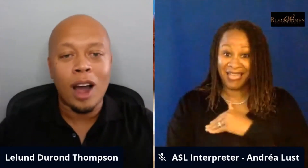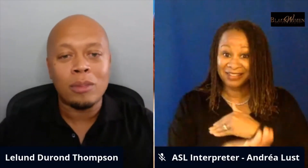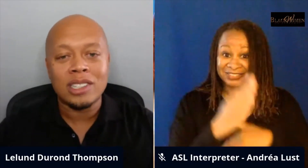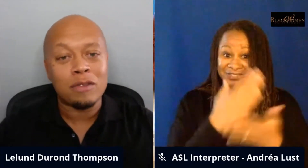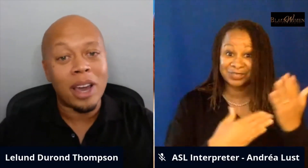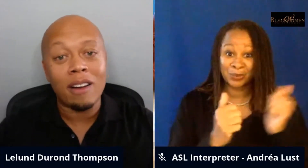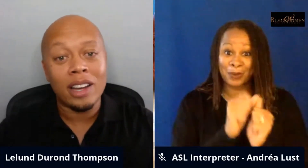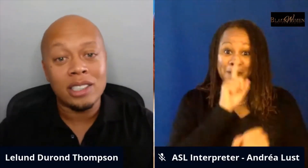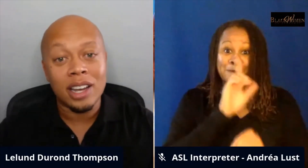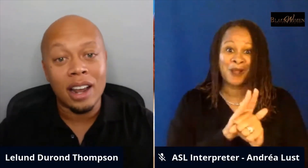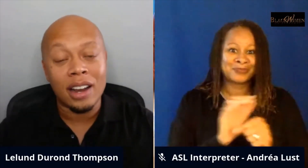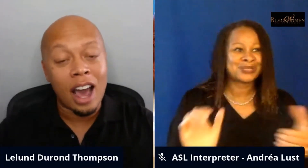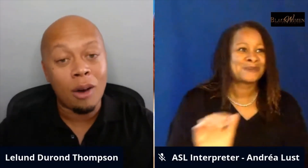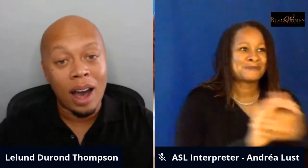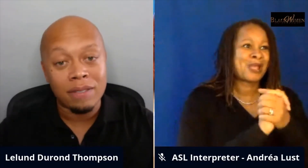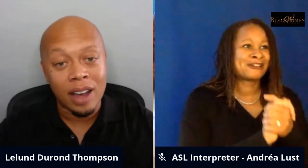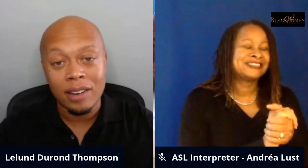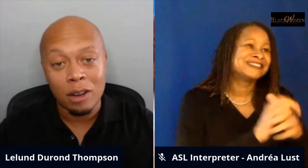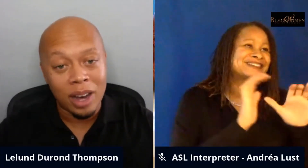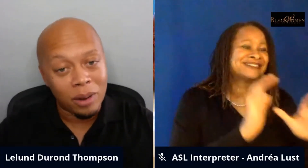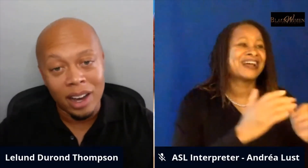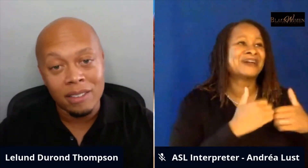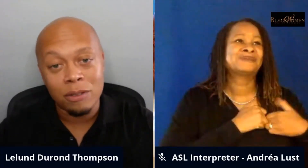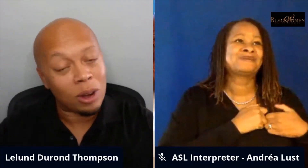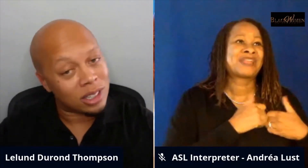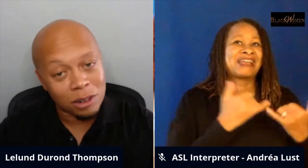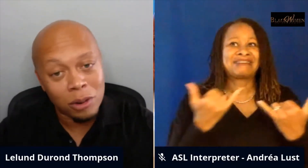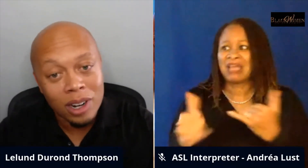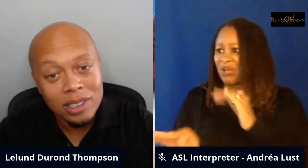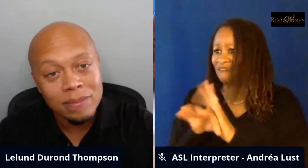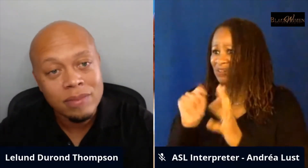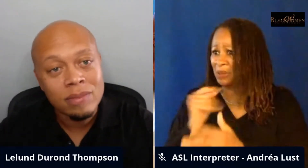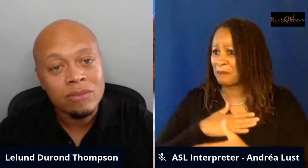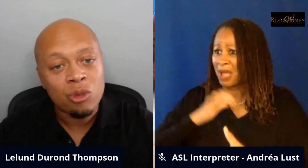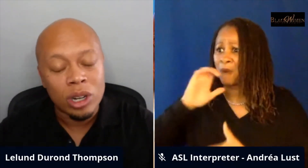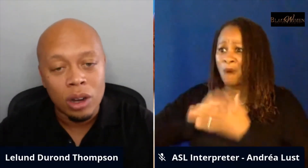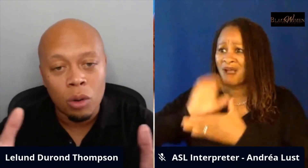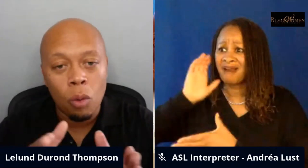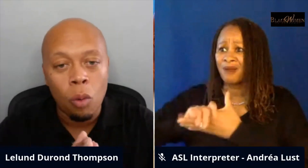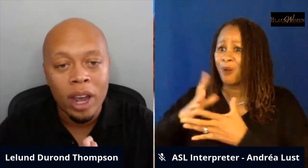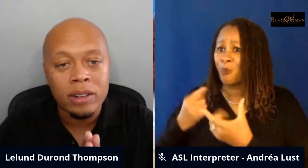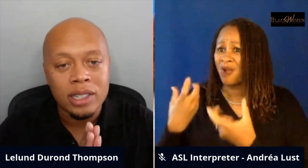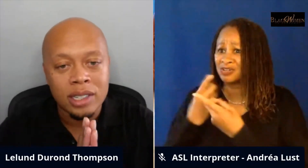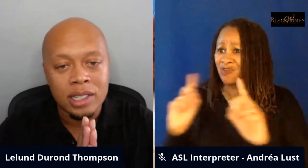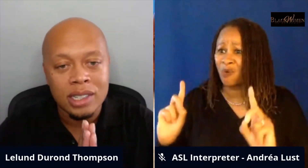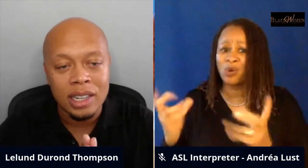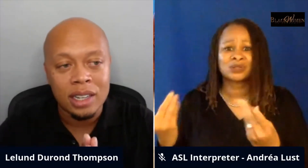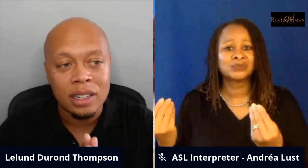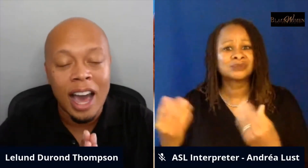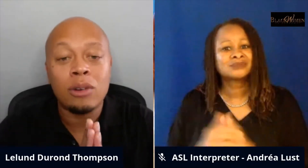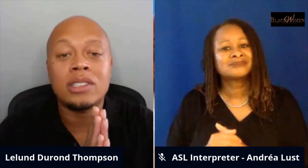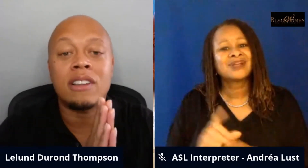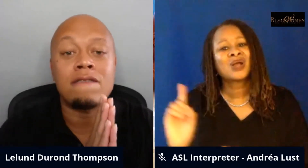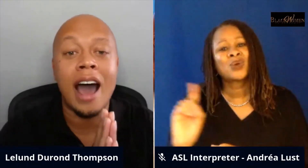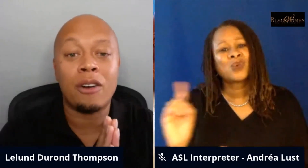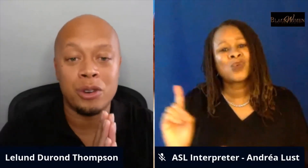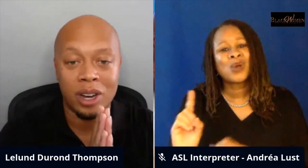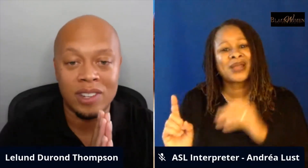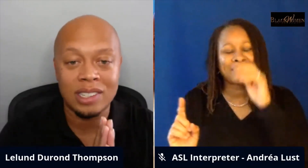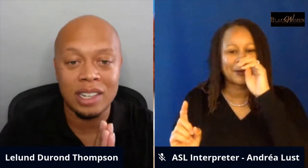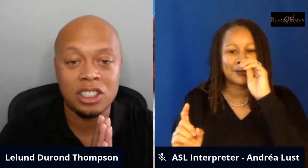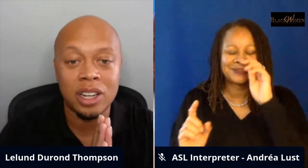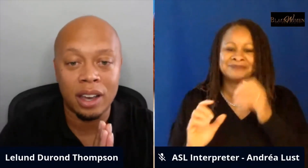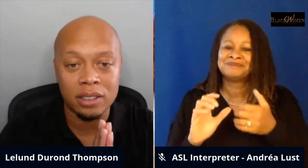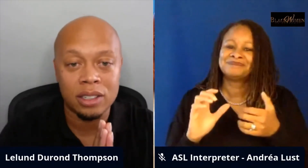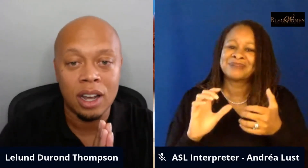with the promise of marriage and now I found out my wife wants a divorce? Where does the scene, how does the value of